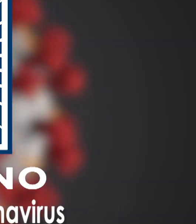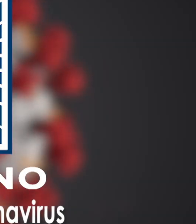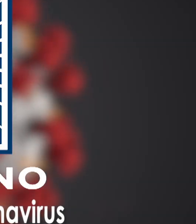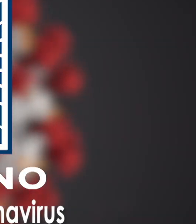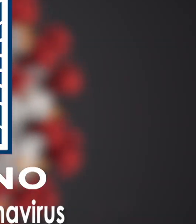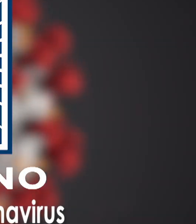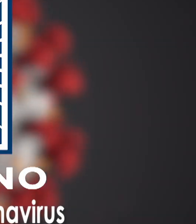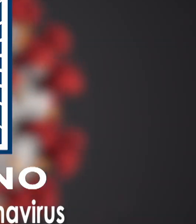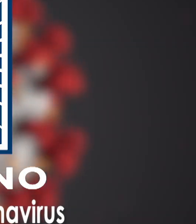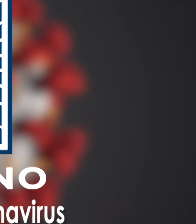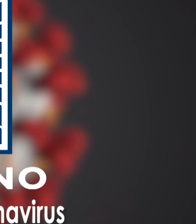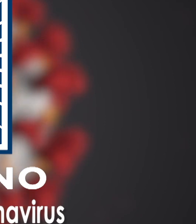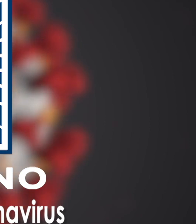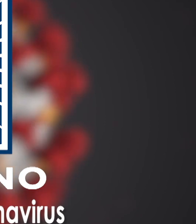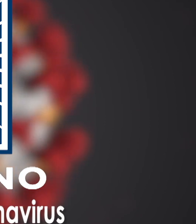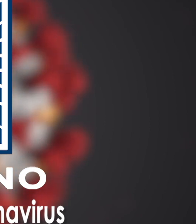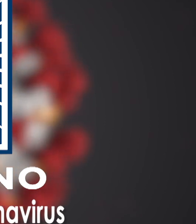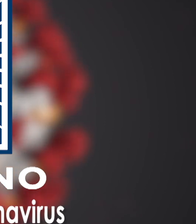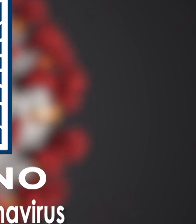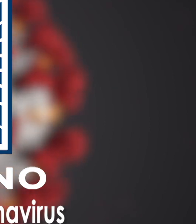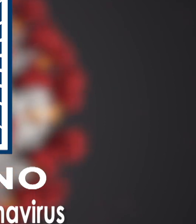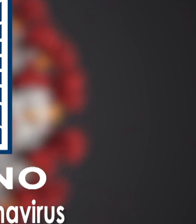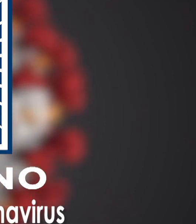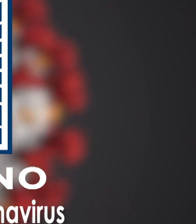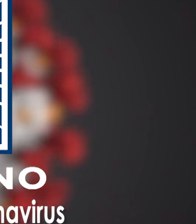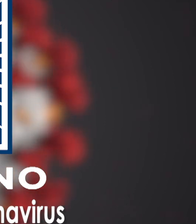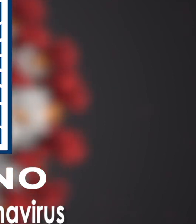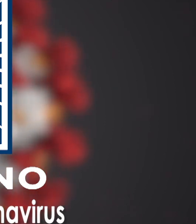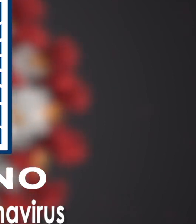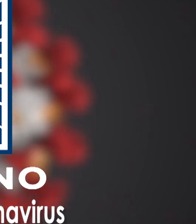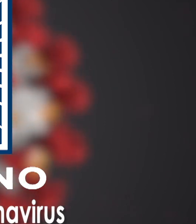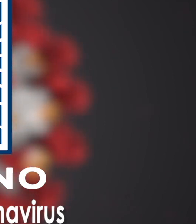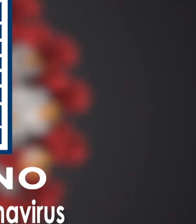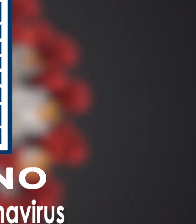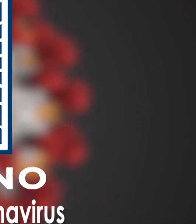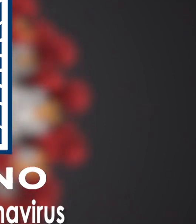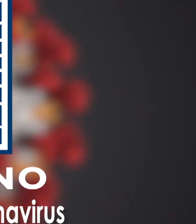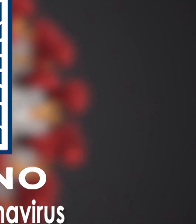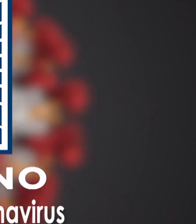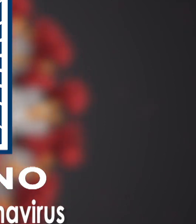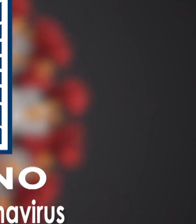For the latest information regarding the COVID-19